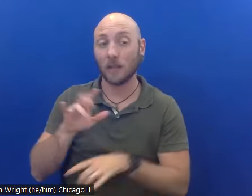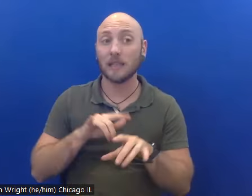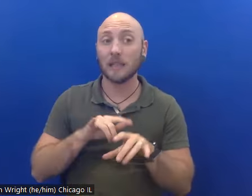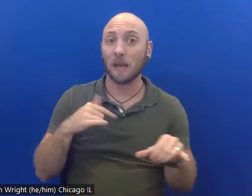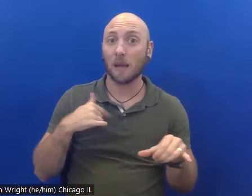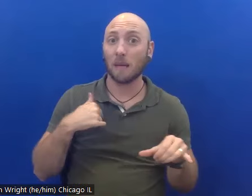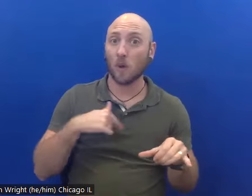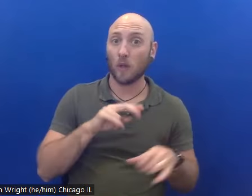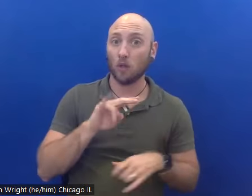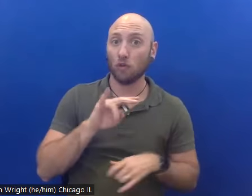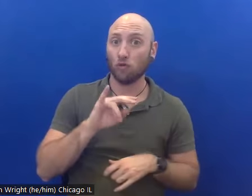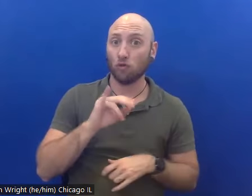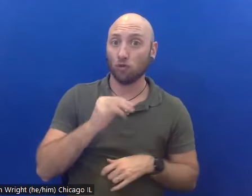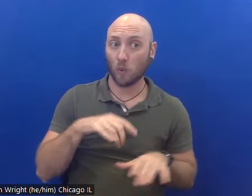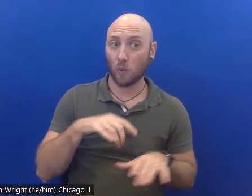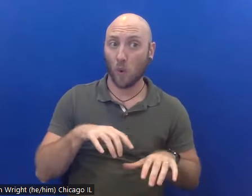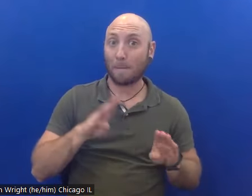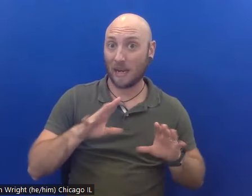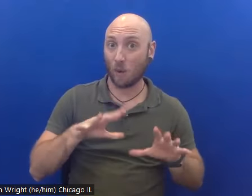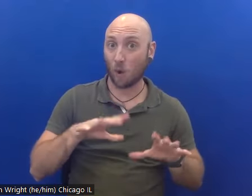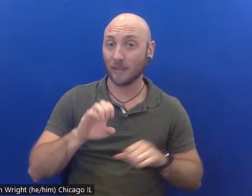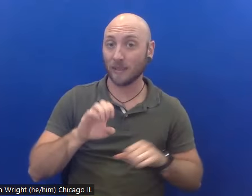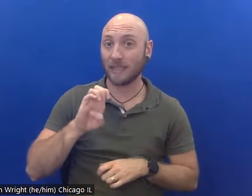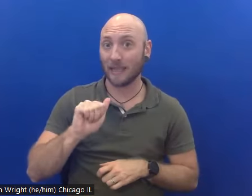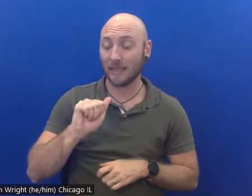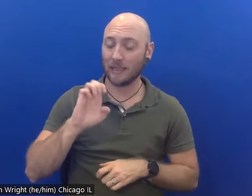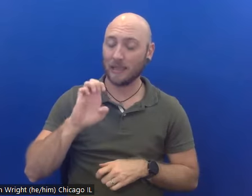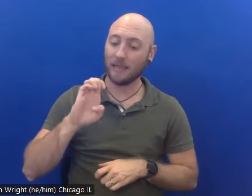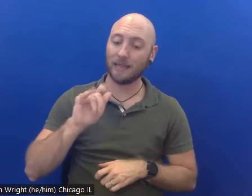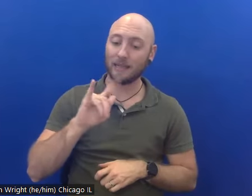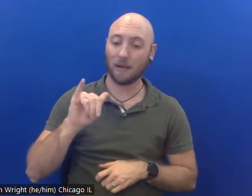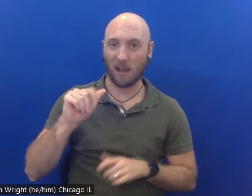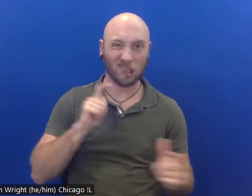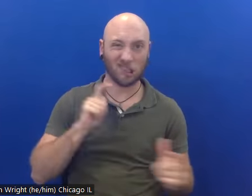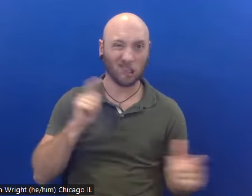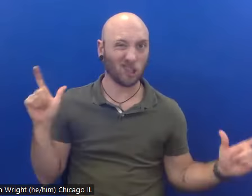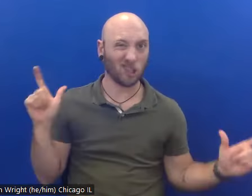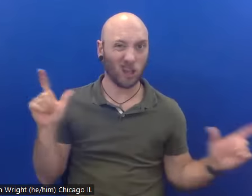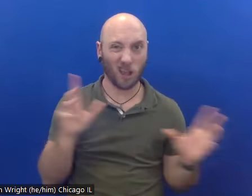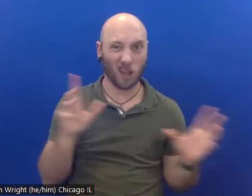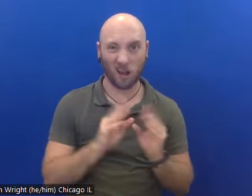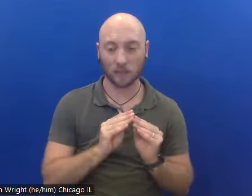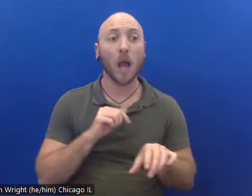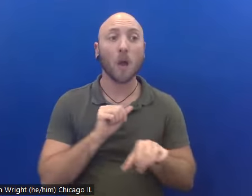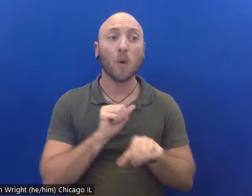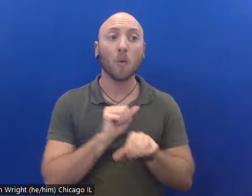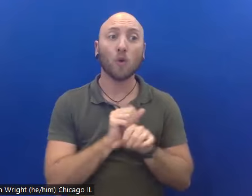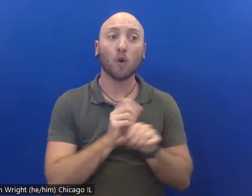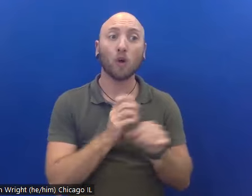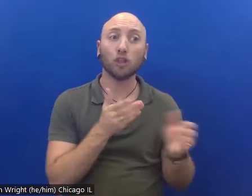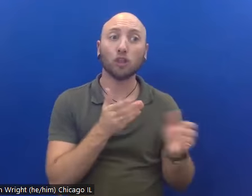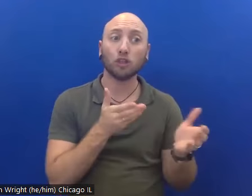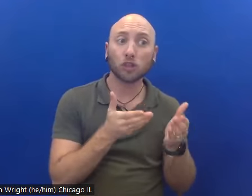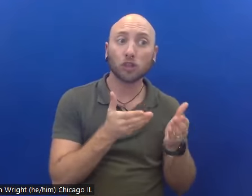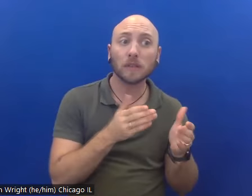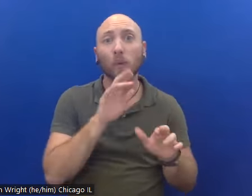Area Conference. And so, I'm the service liaison at that point. I'm, reporting to area, reporting to intergroup. I'm really